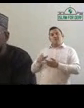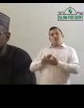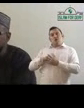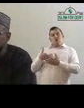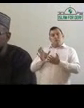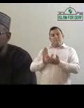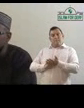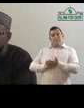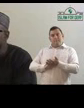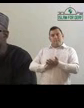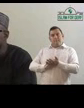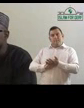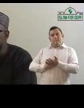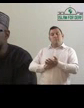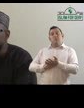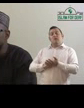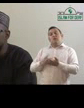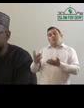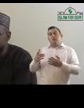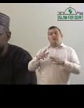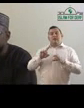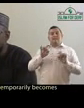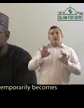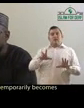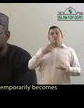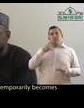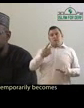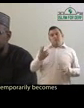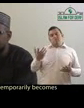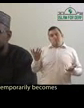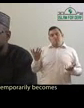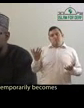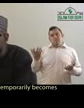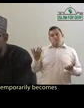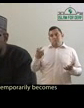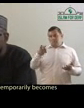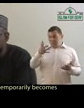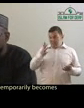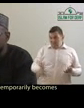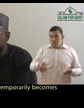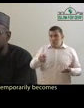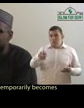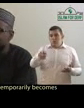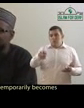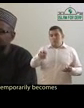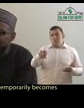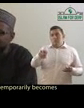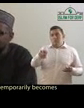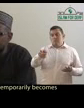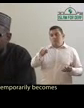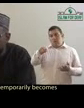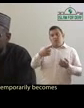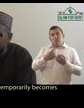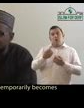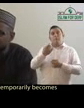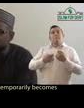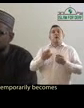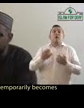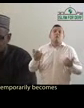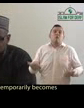impermissible, the ease of Islam dictates, necessitates that thing